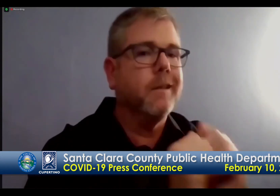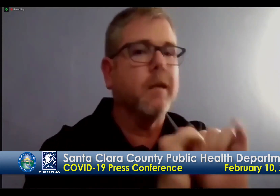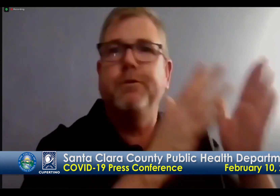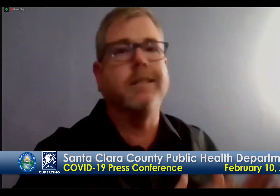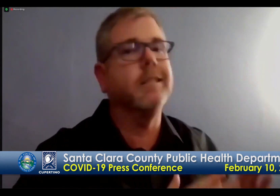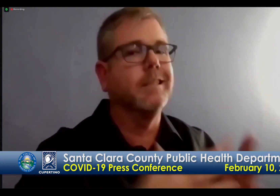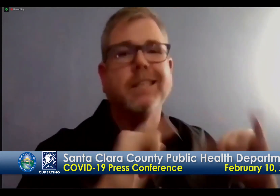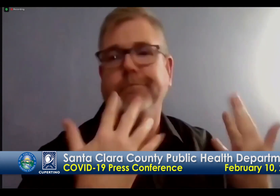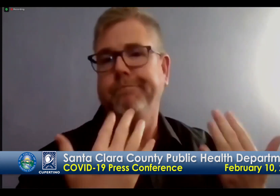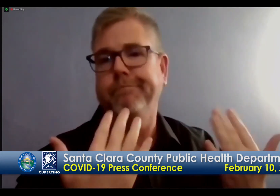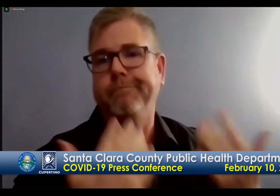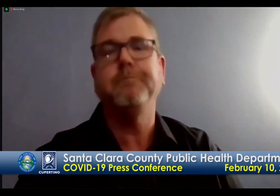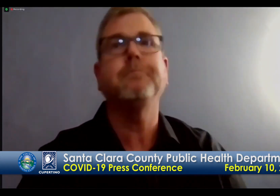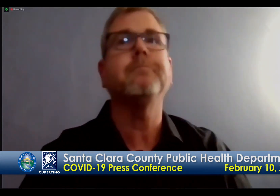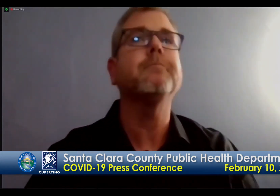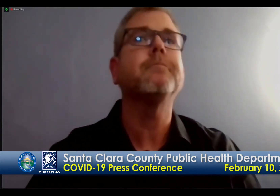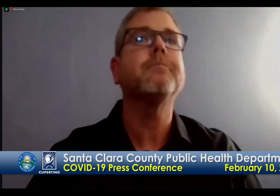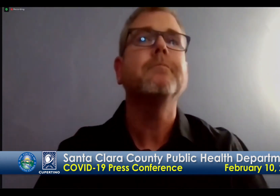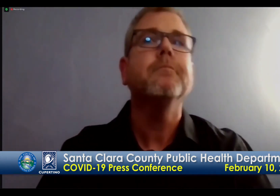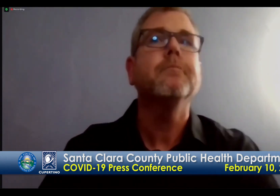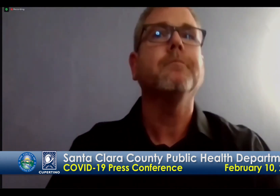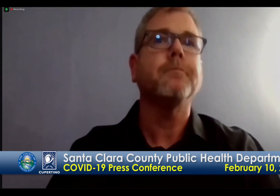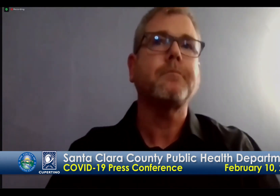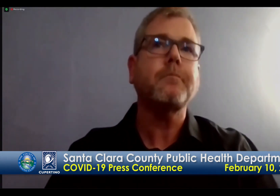with ABC7. I'm going to send you an unmute.